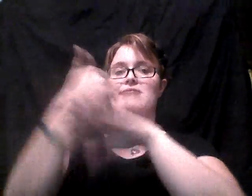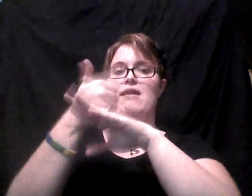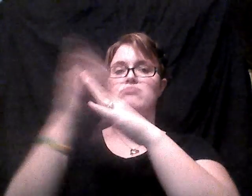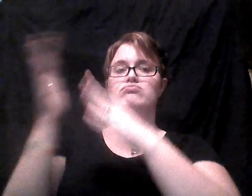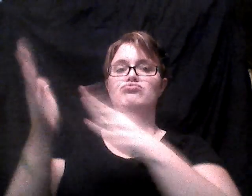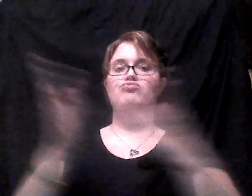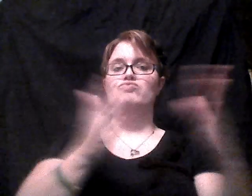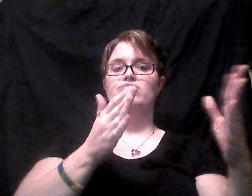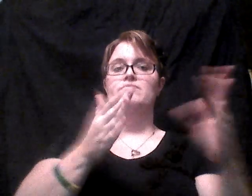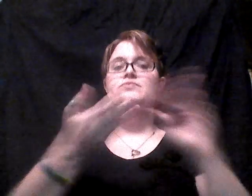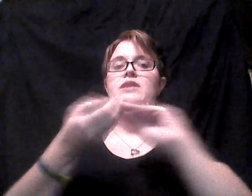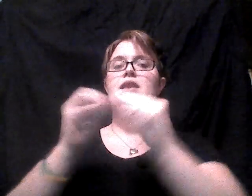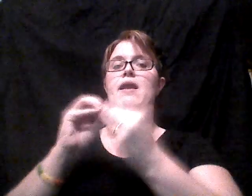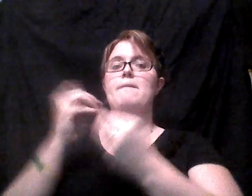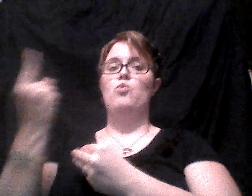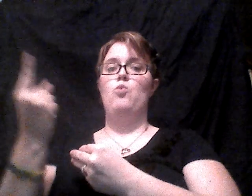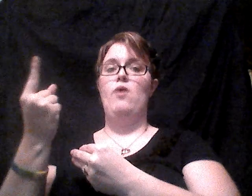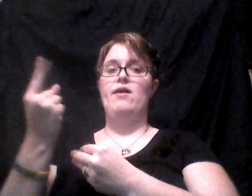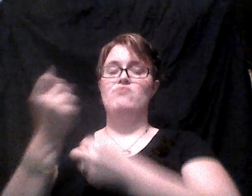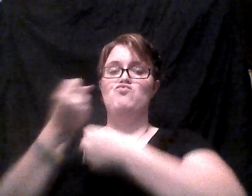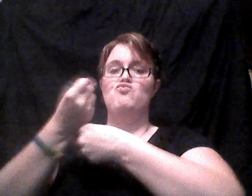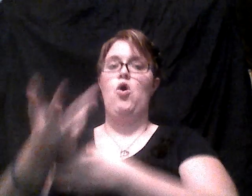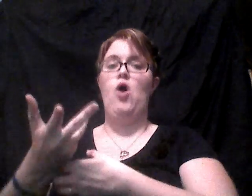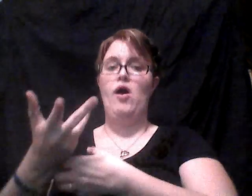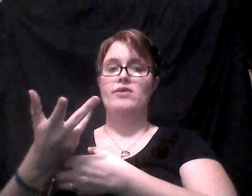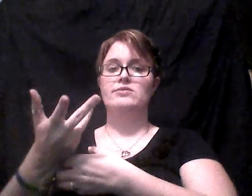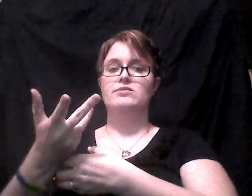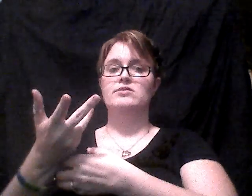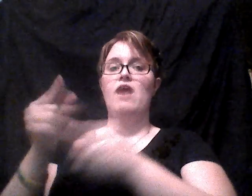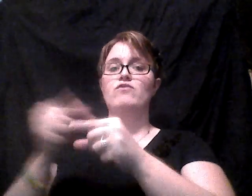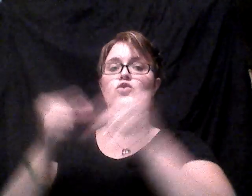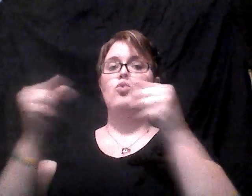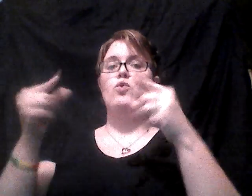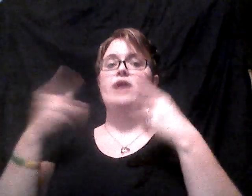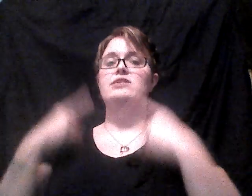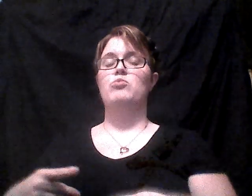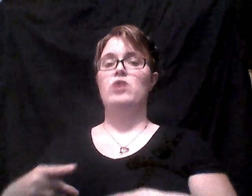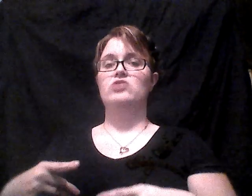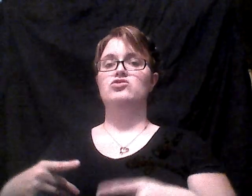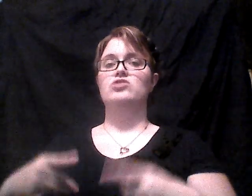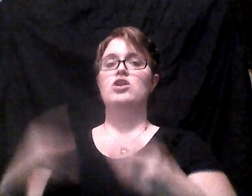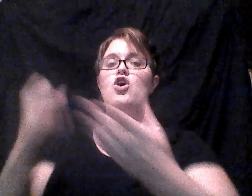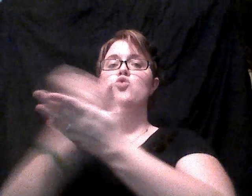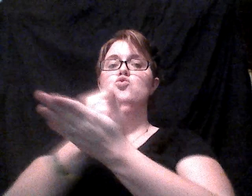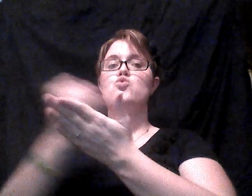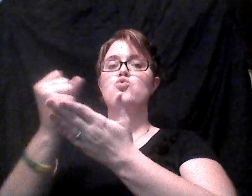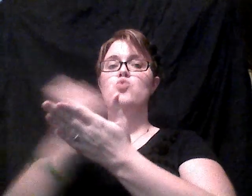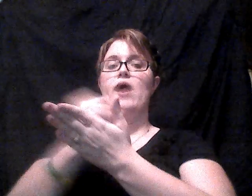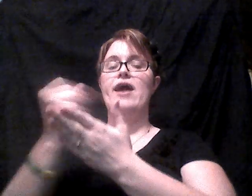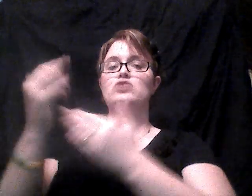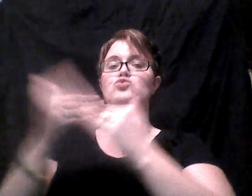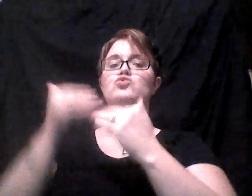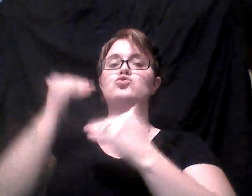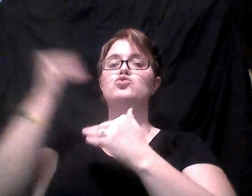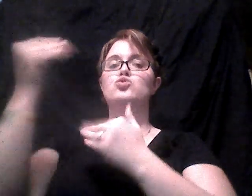number one, causes of the Great Depression: credit and consumerism and excess. People that are buying things that they really